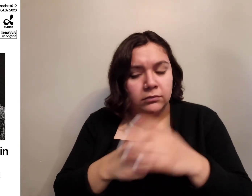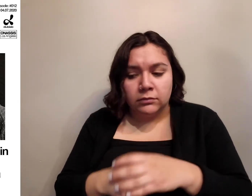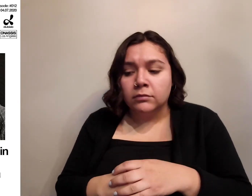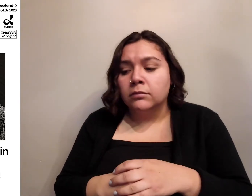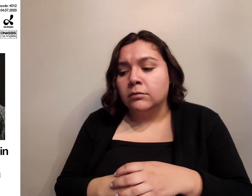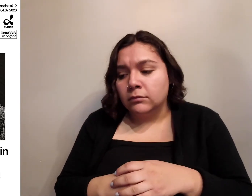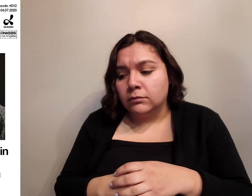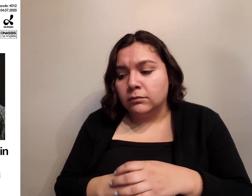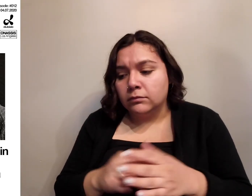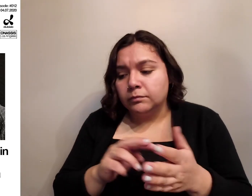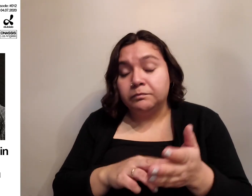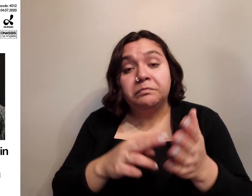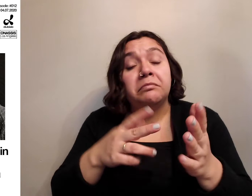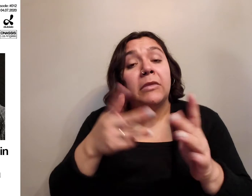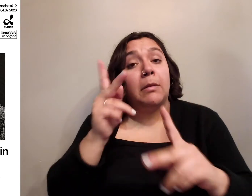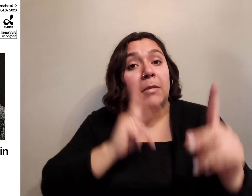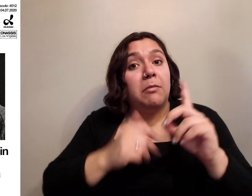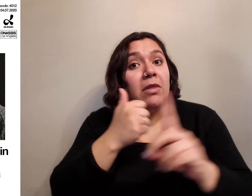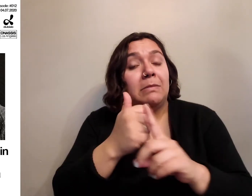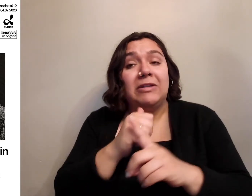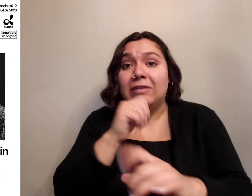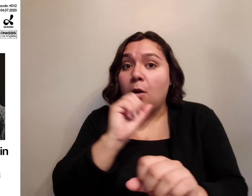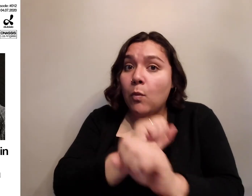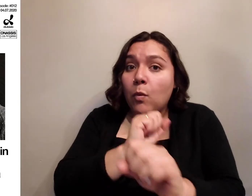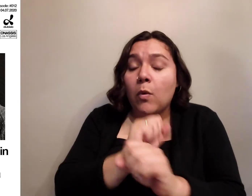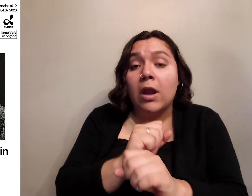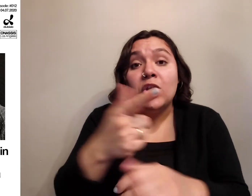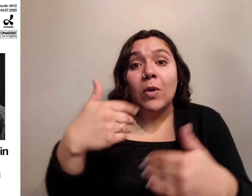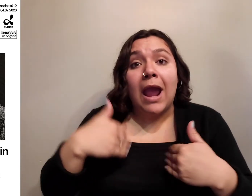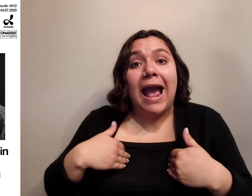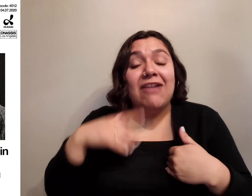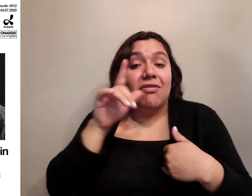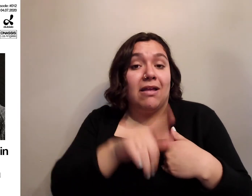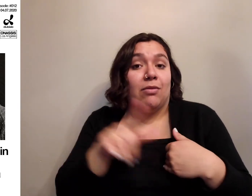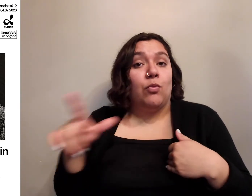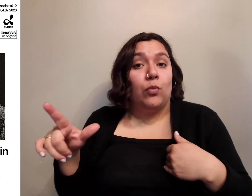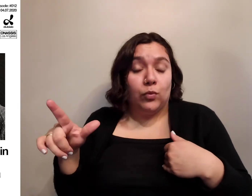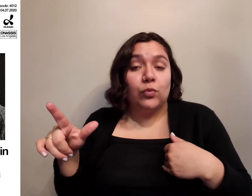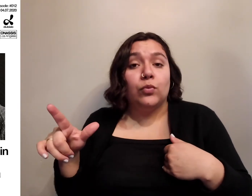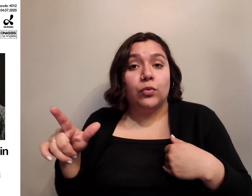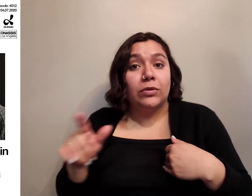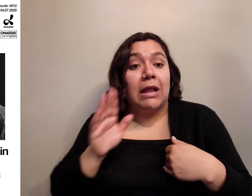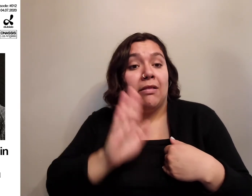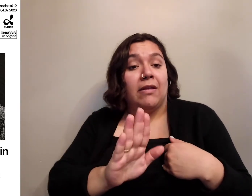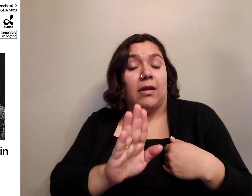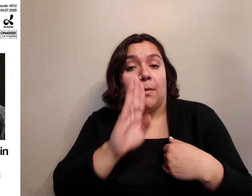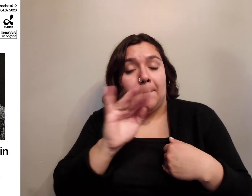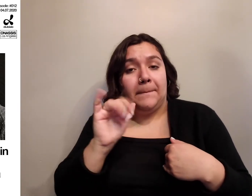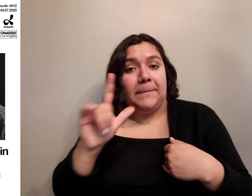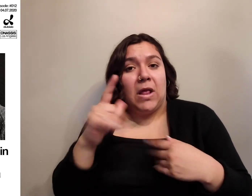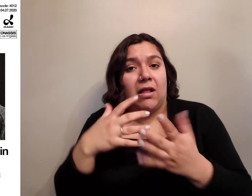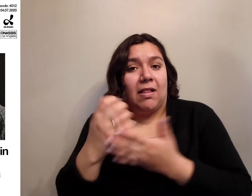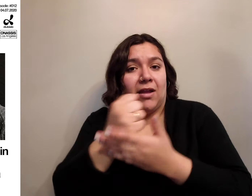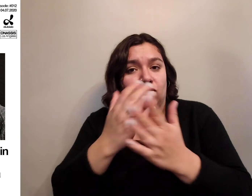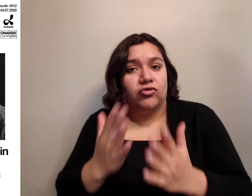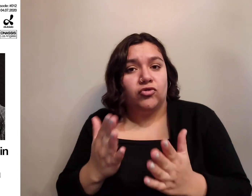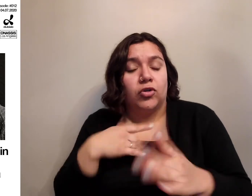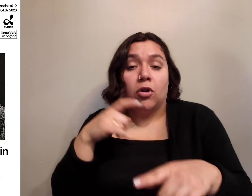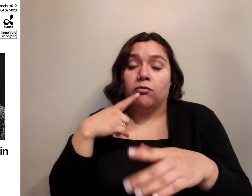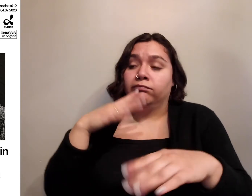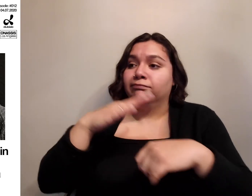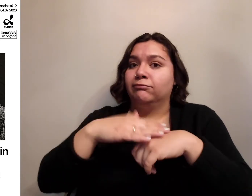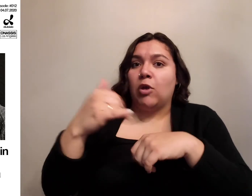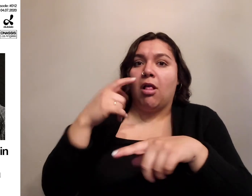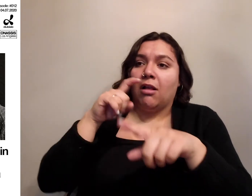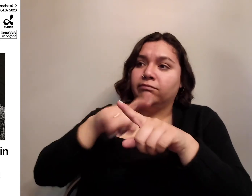thus people being out of work. You have landlords and their bill collectors calling on